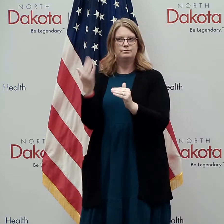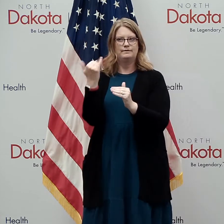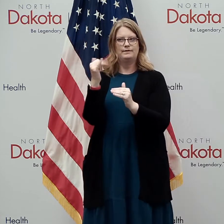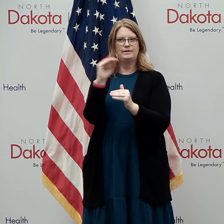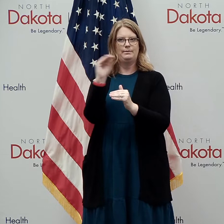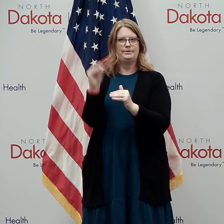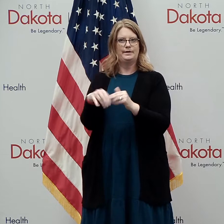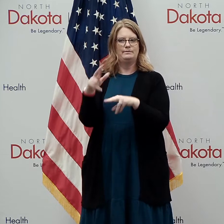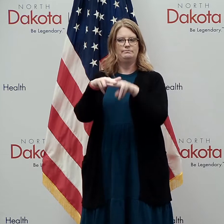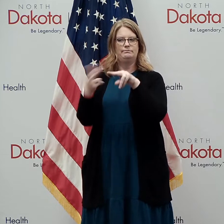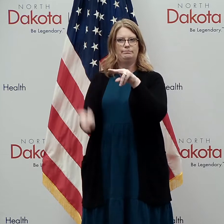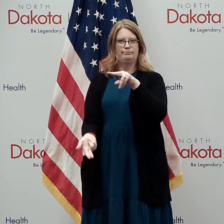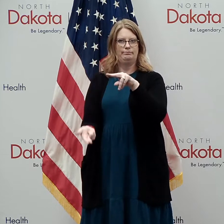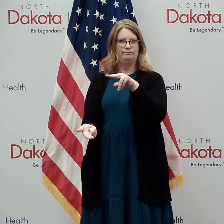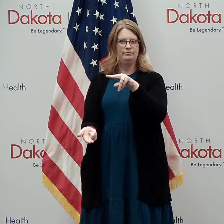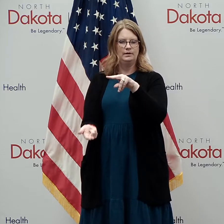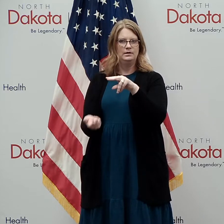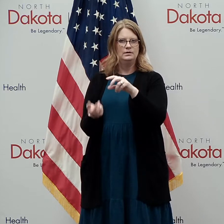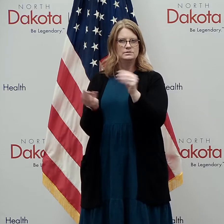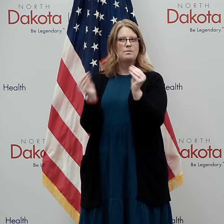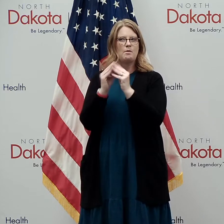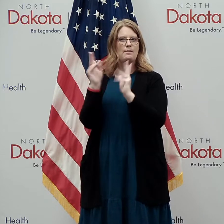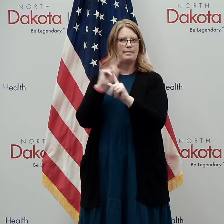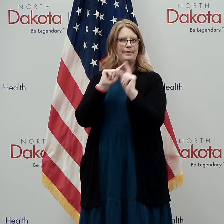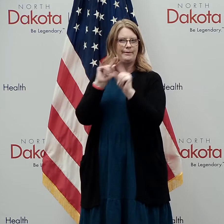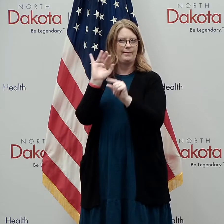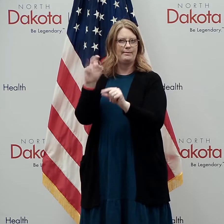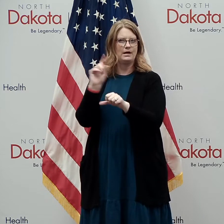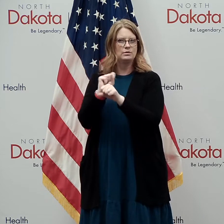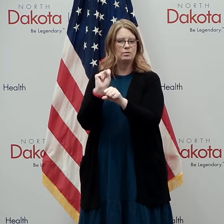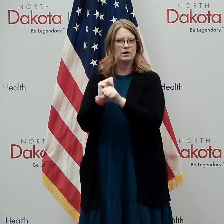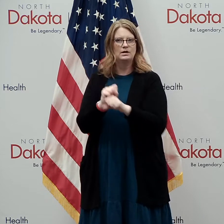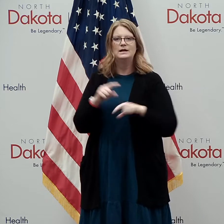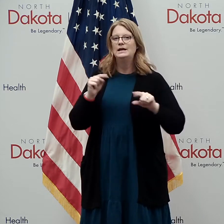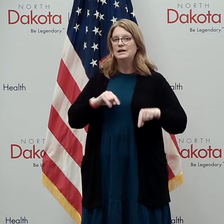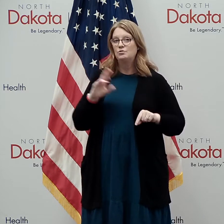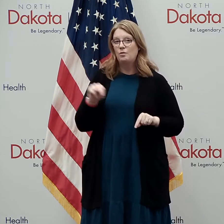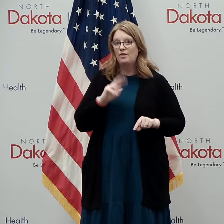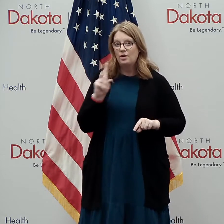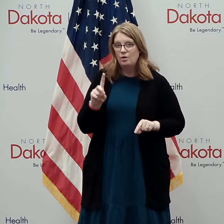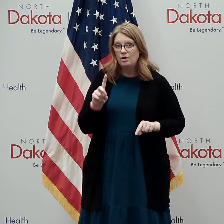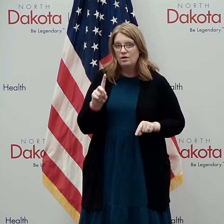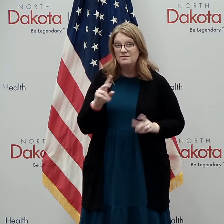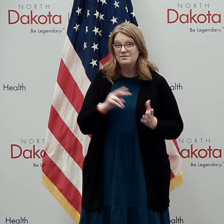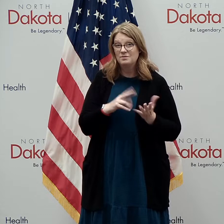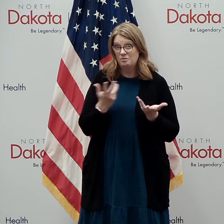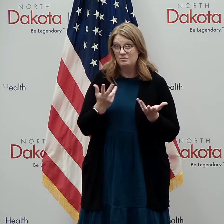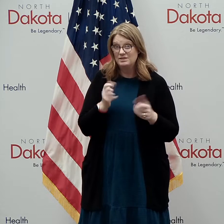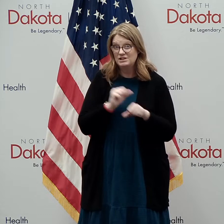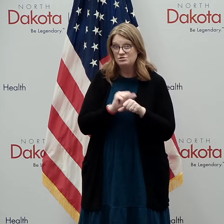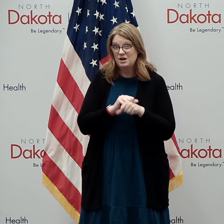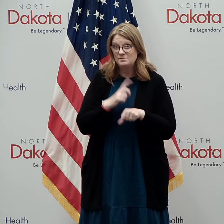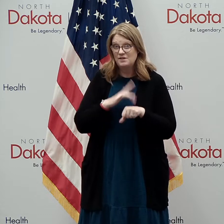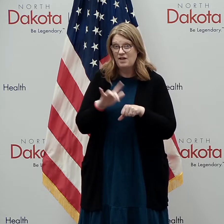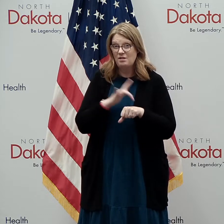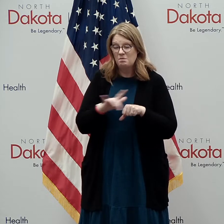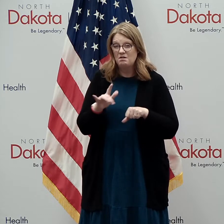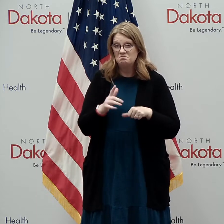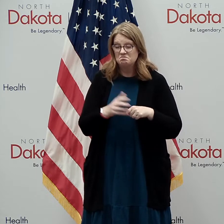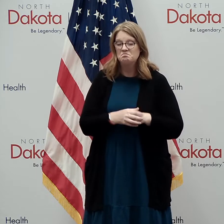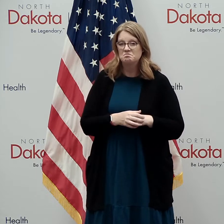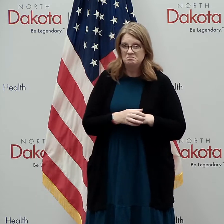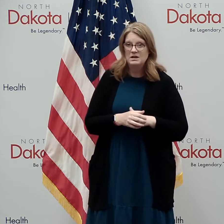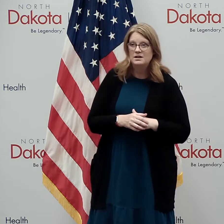of people getting back to work. One thing we do know in North Dakota is that there are jobs available in North Dakota. There are